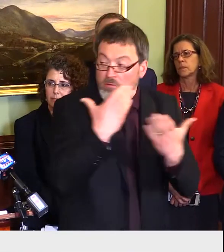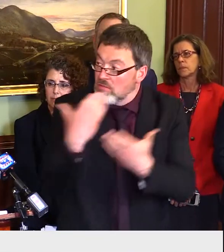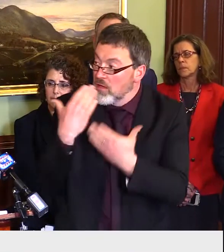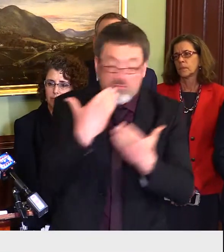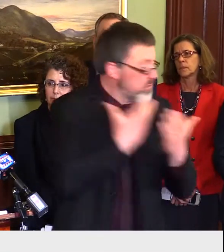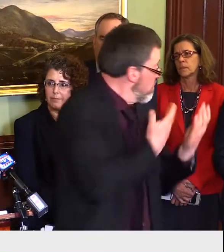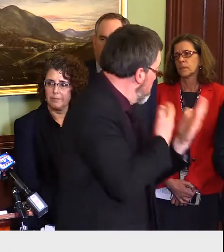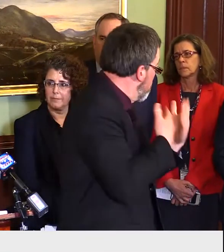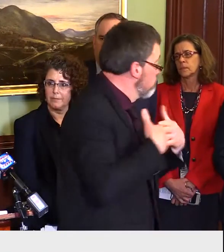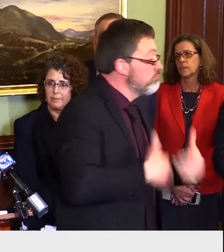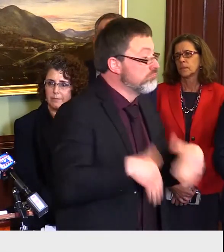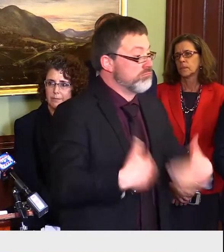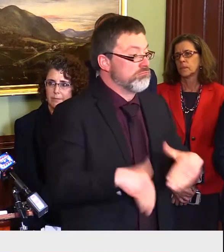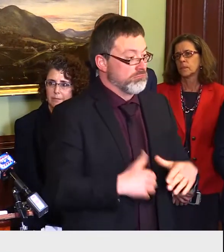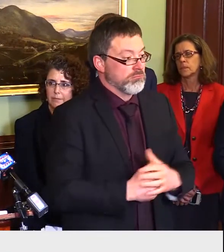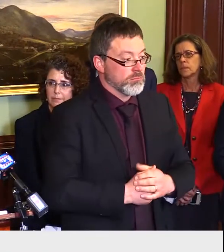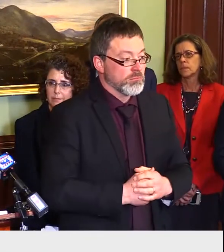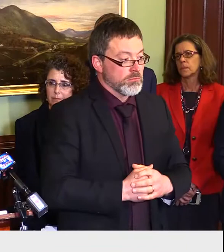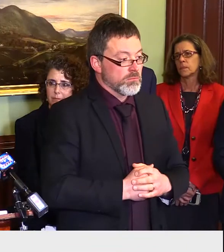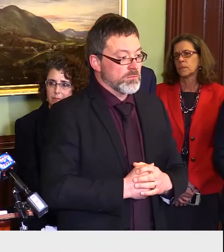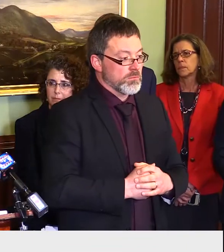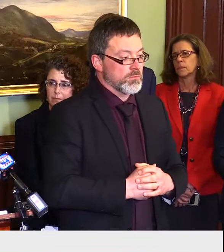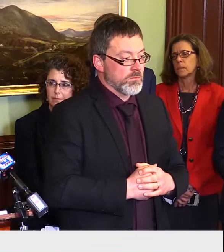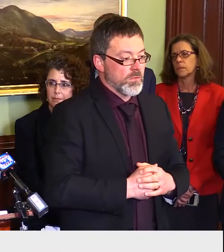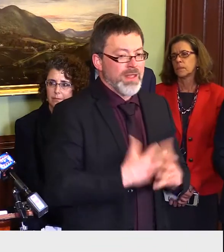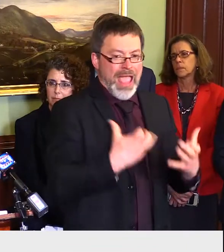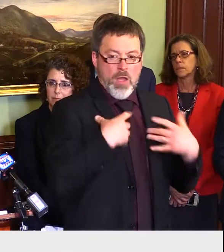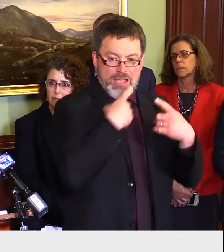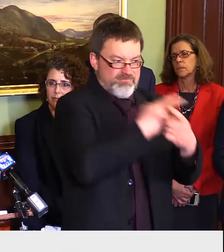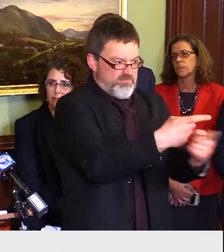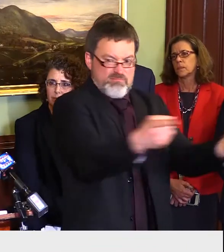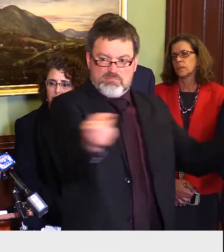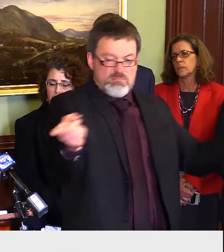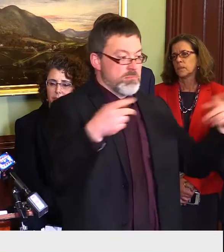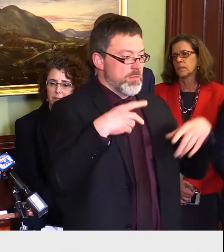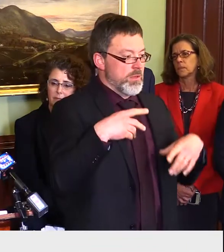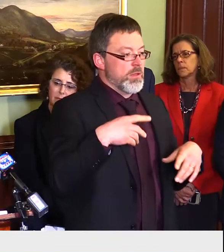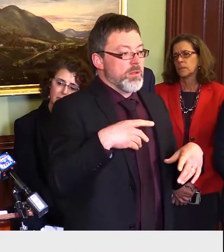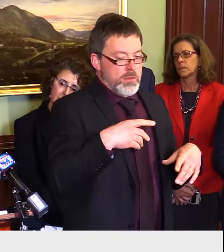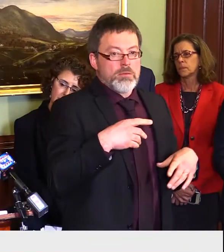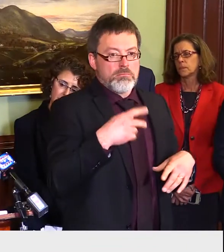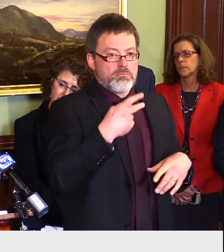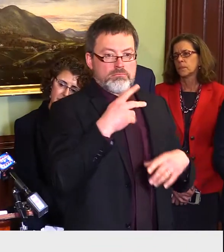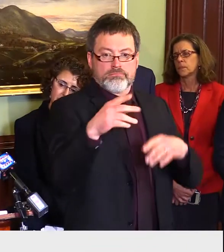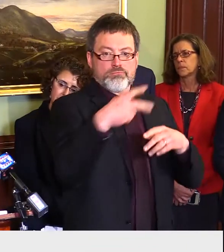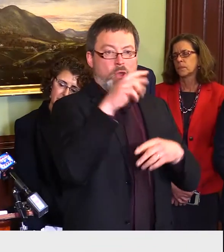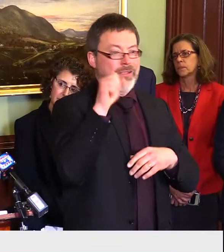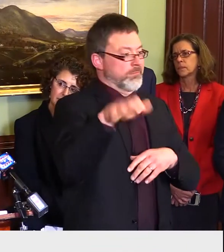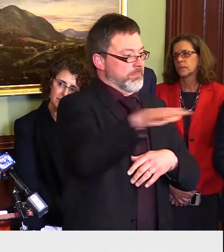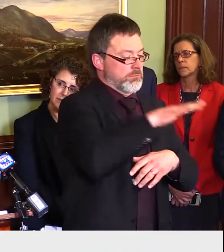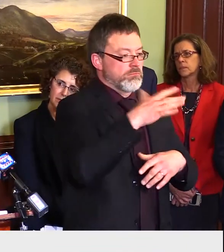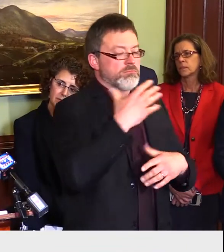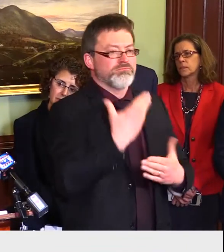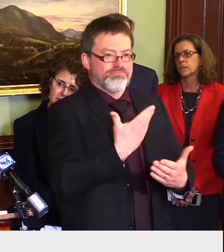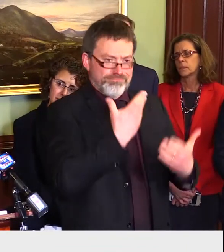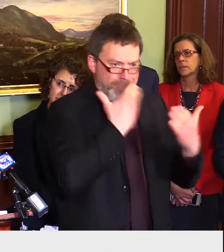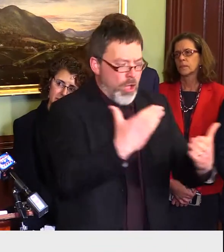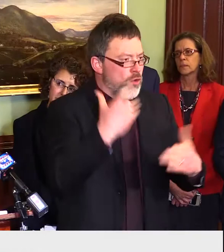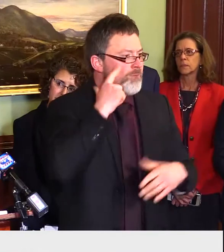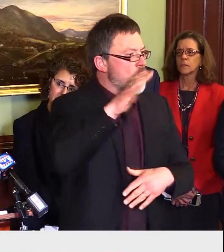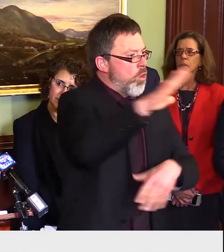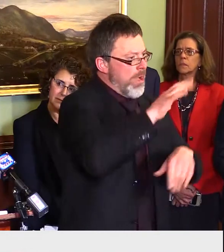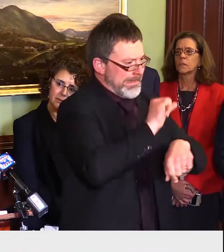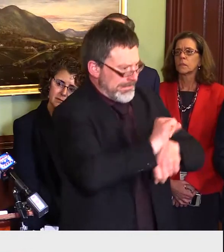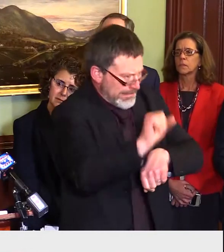thank members of the press for the calm clarity you've helped us communicate to Vermonters. Your professionalism is